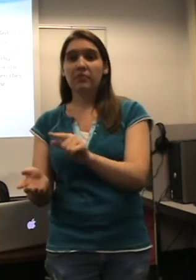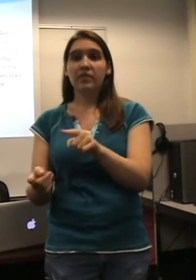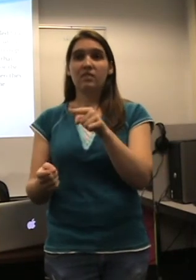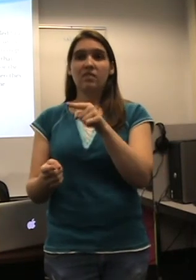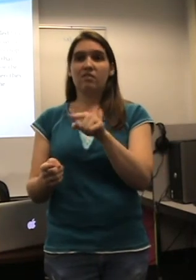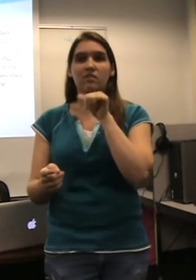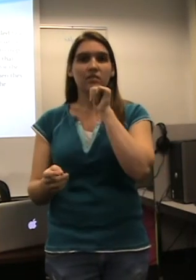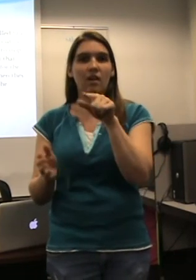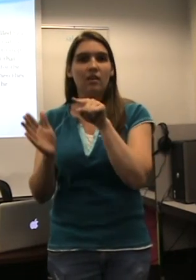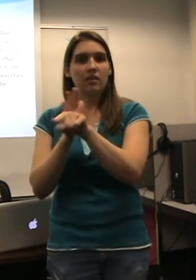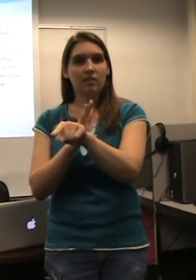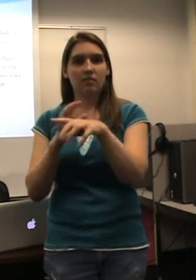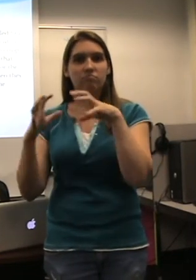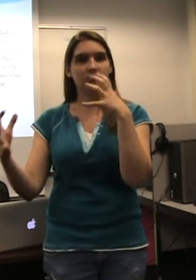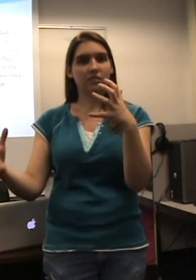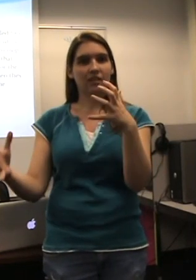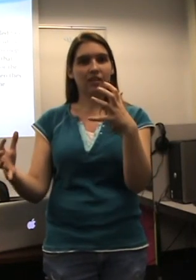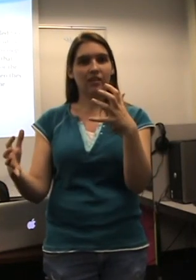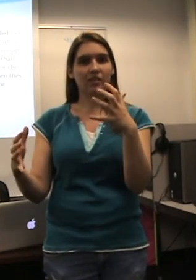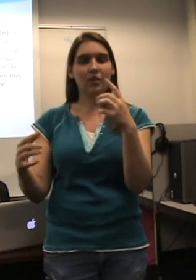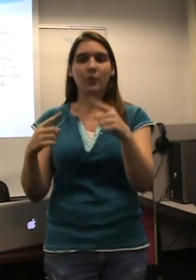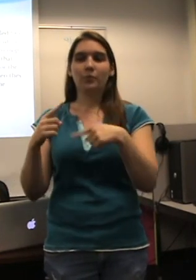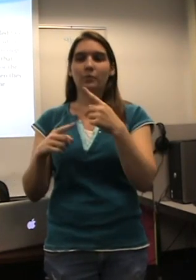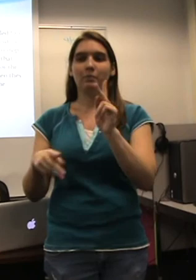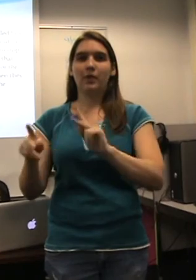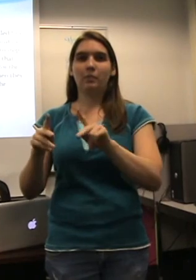be continued to be slaughtered.